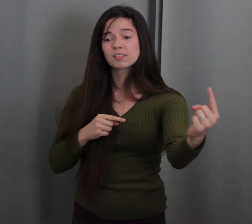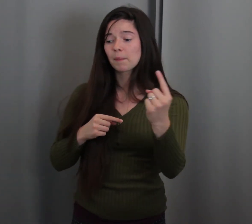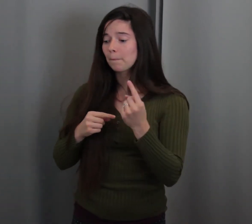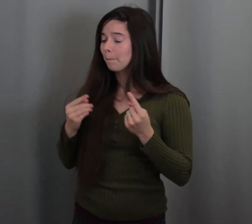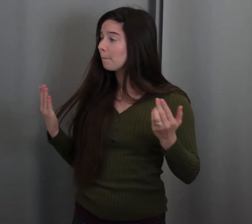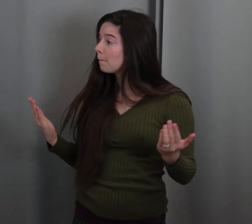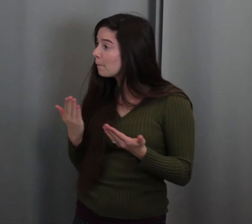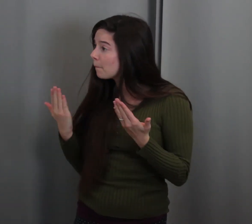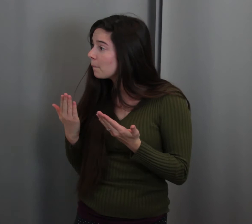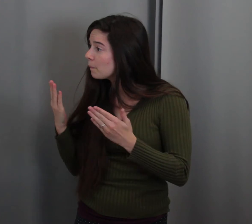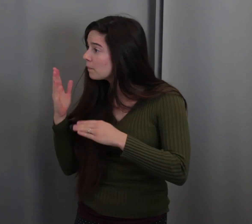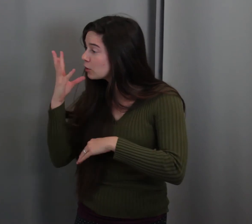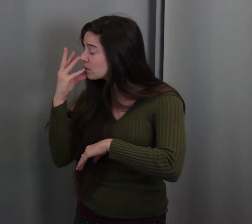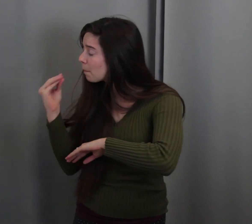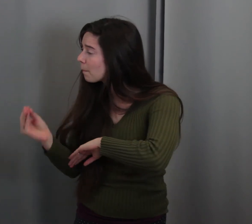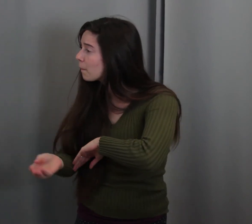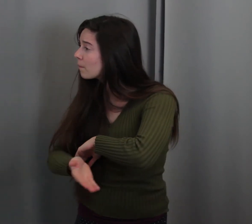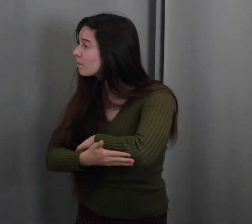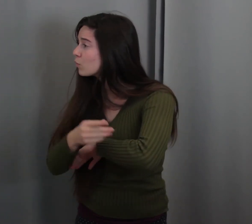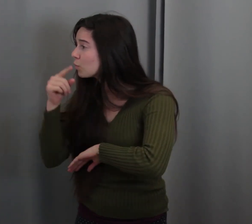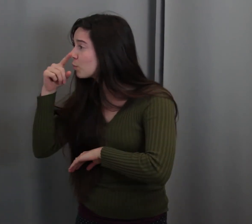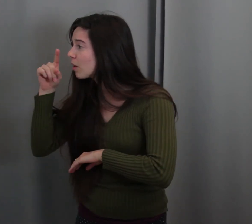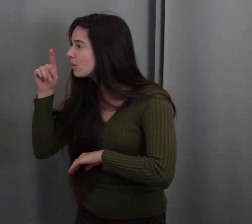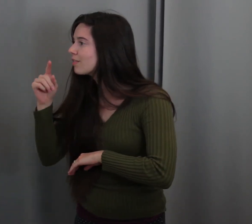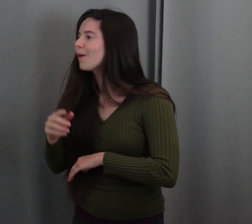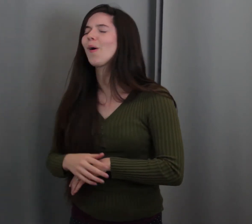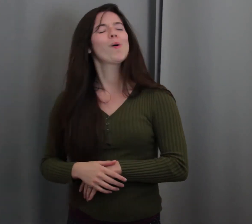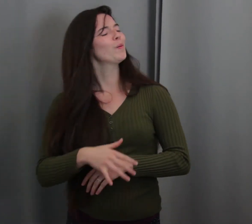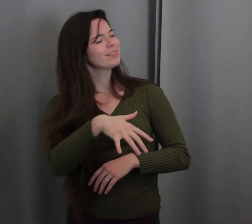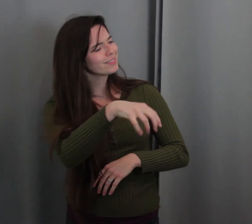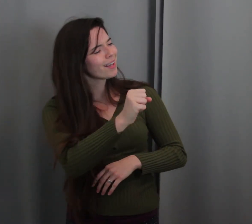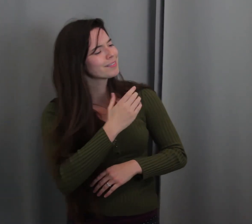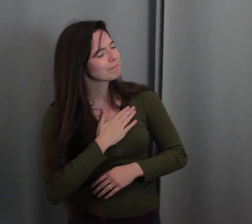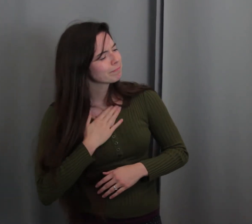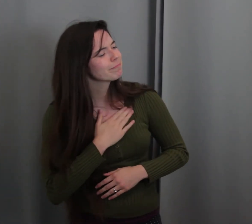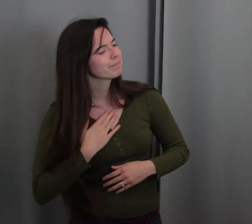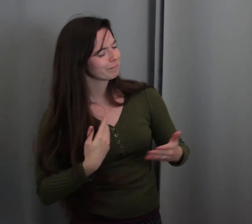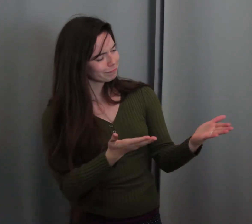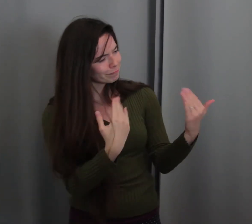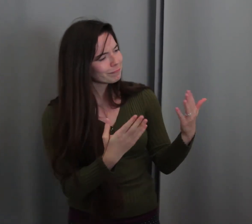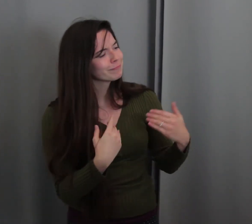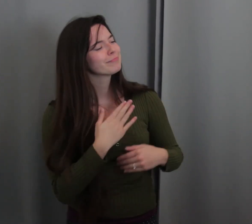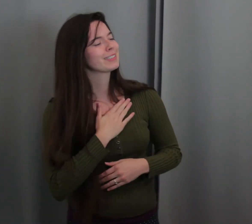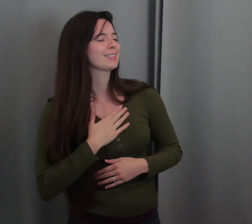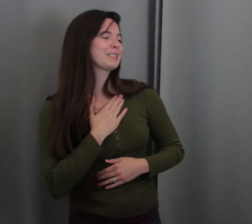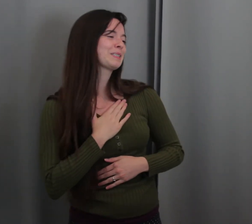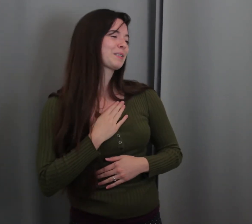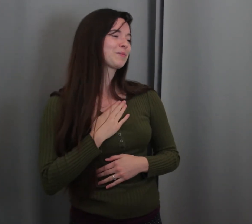And on his next trip, he arrived a little after 7 in the morning.